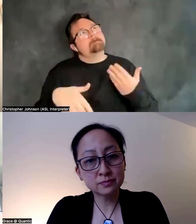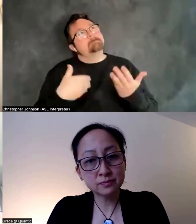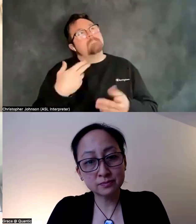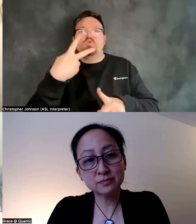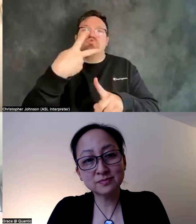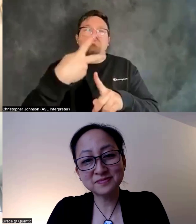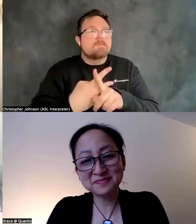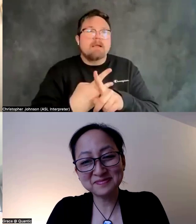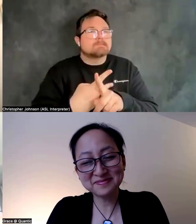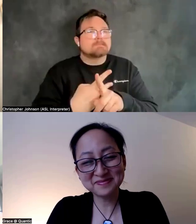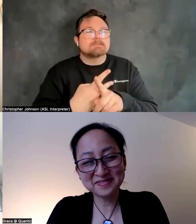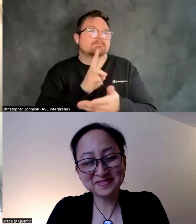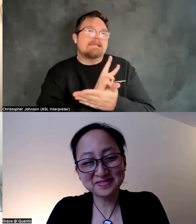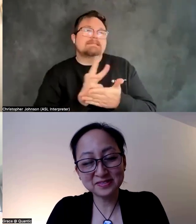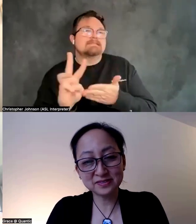2 months, 6 weeks.